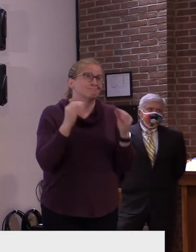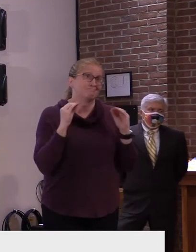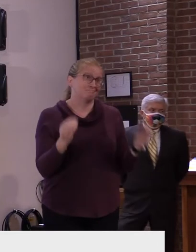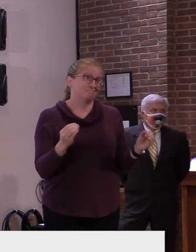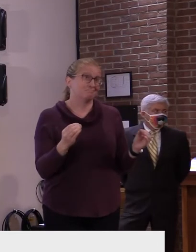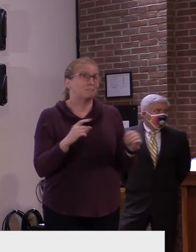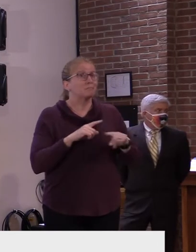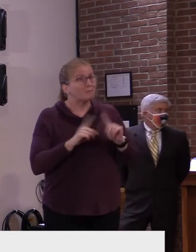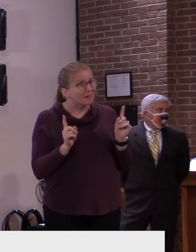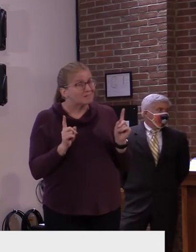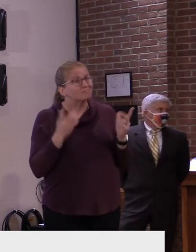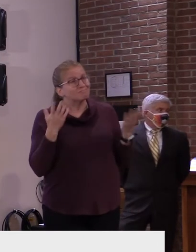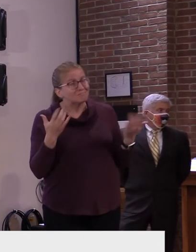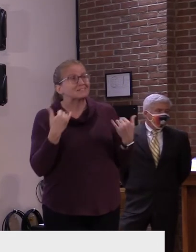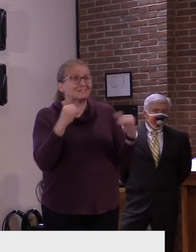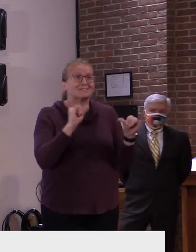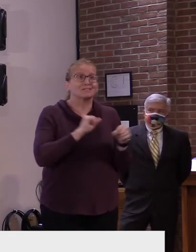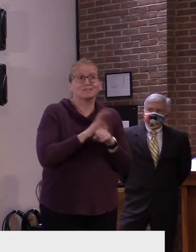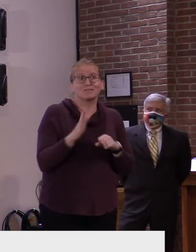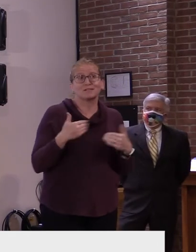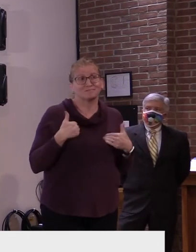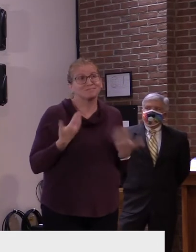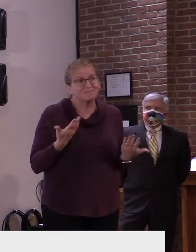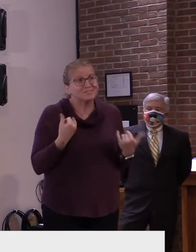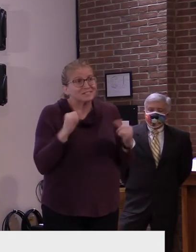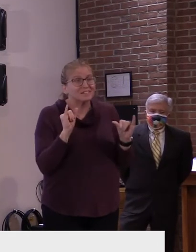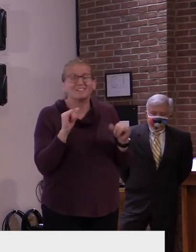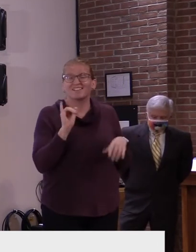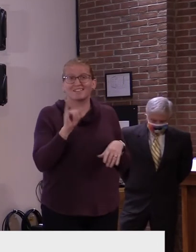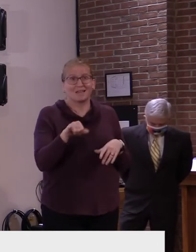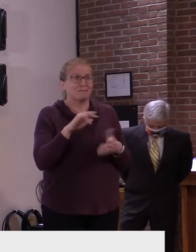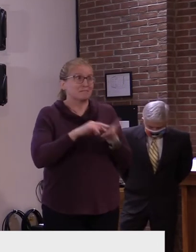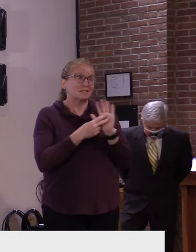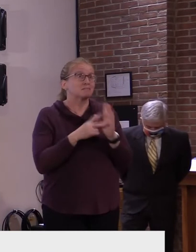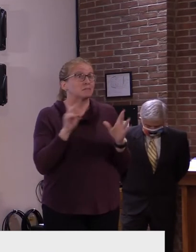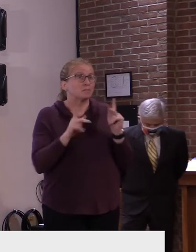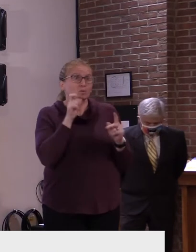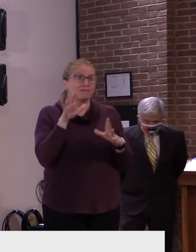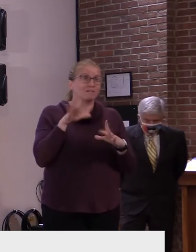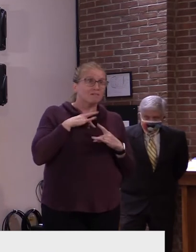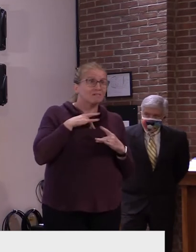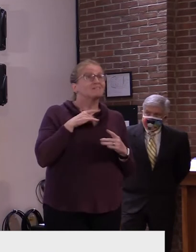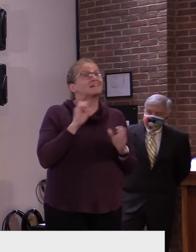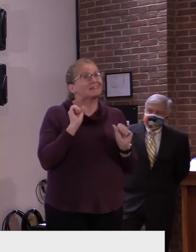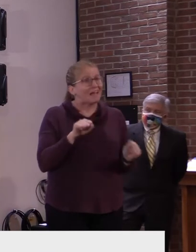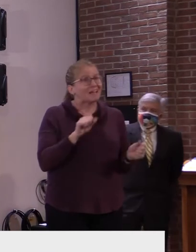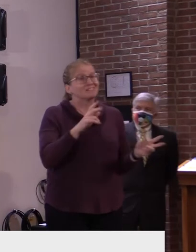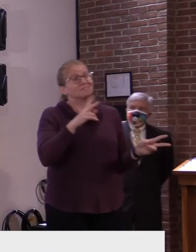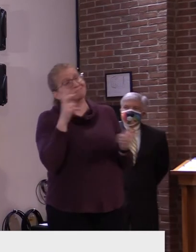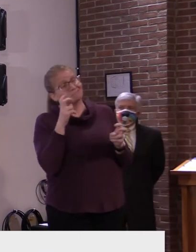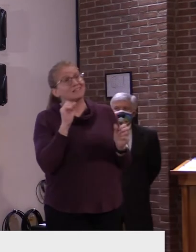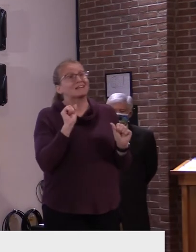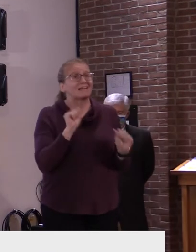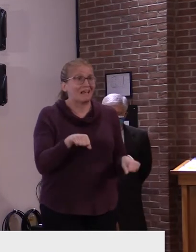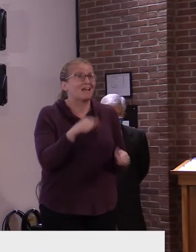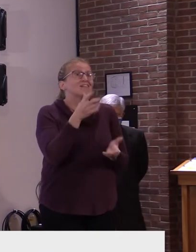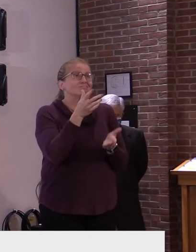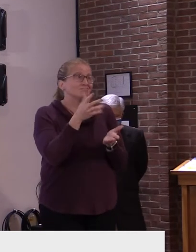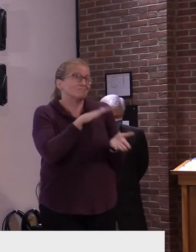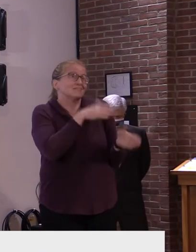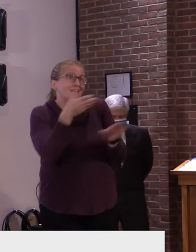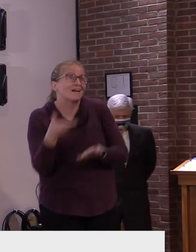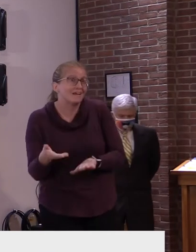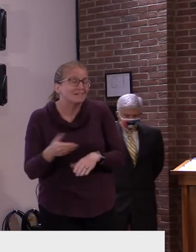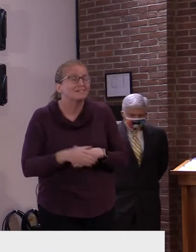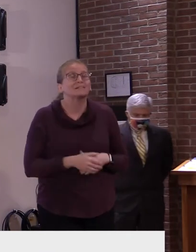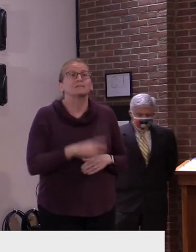has not gone away it can still devastate families and communities it can prey upon people who are older who struggle